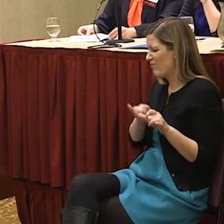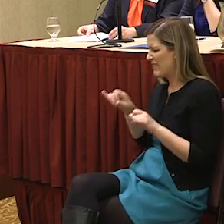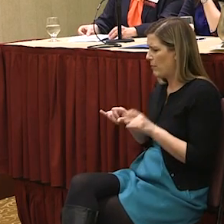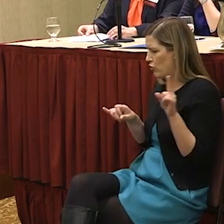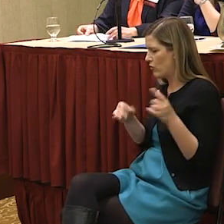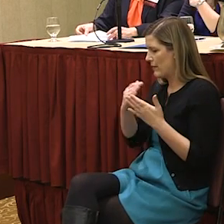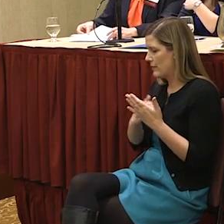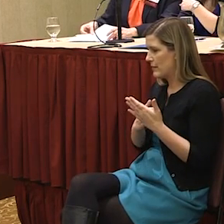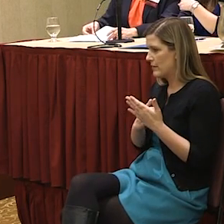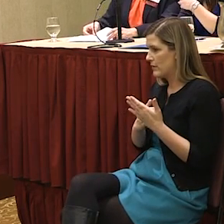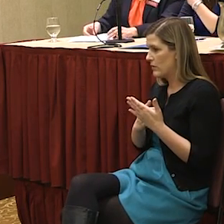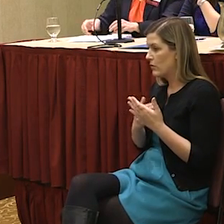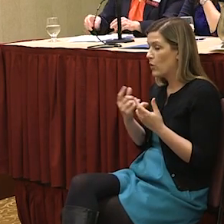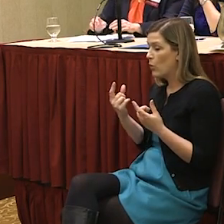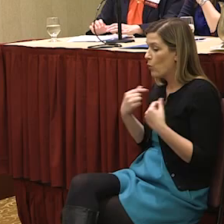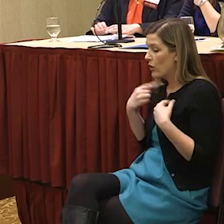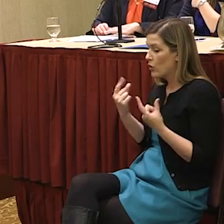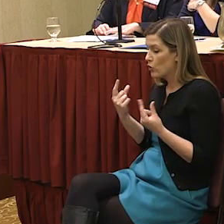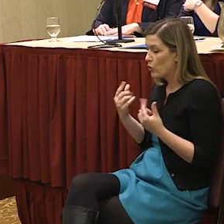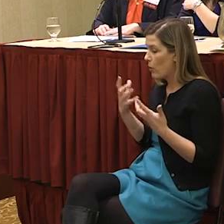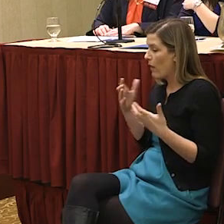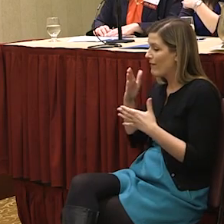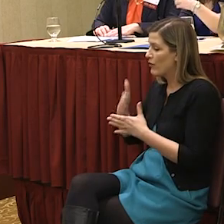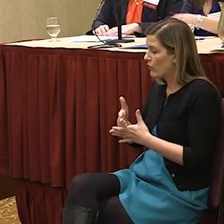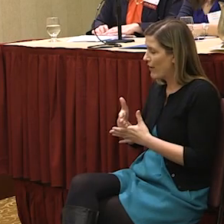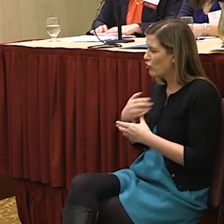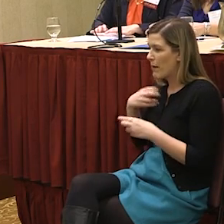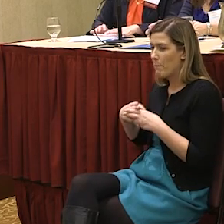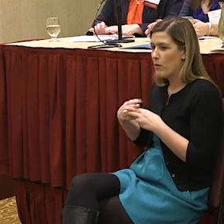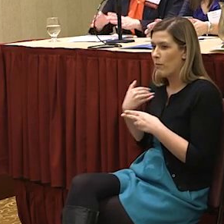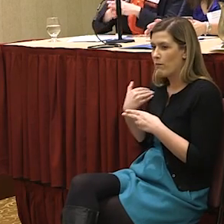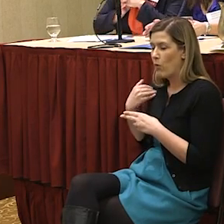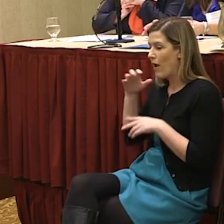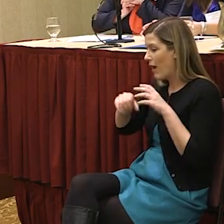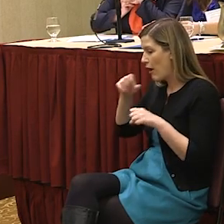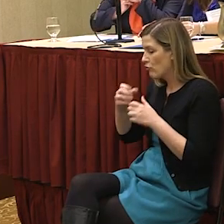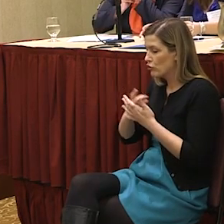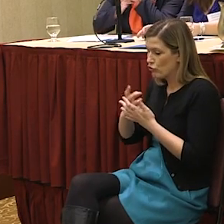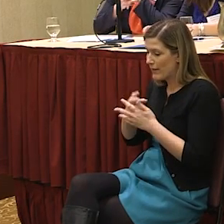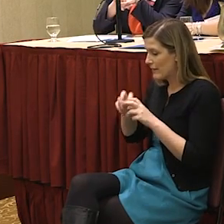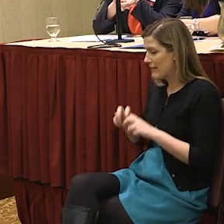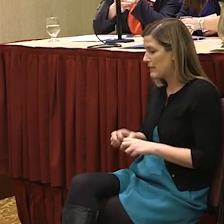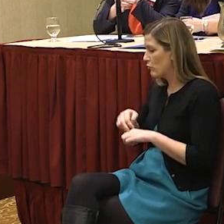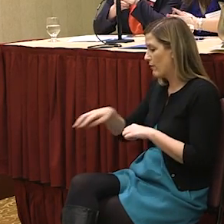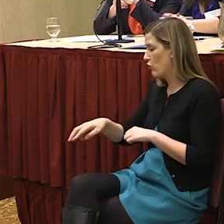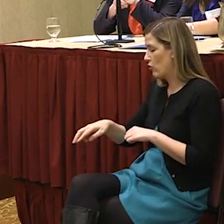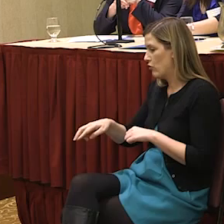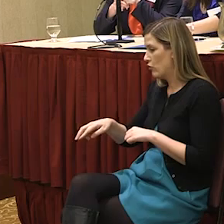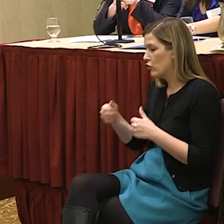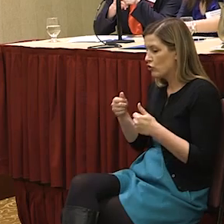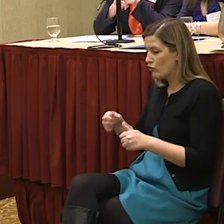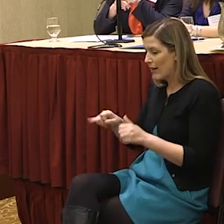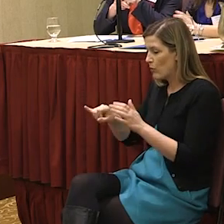this. So what are we doing? A lot of the interventions that I mentioned before: outreach, screening, assessment, referral,